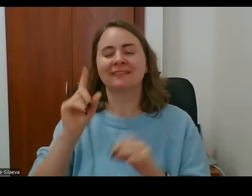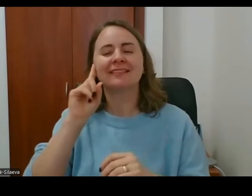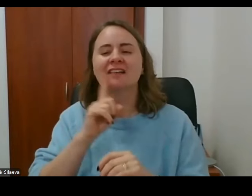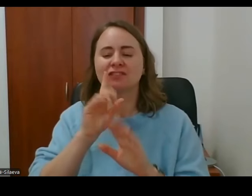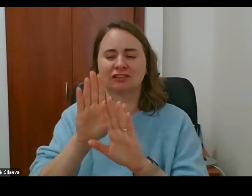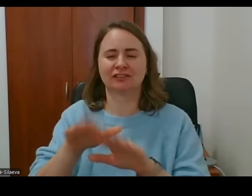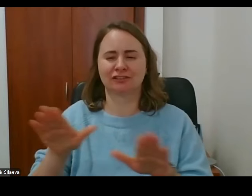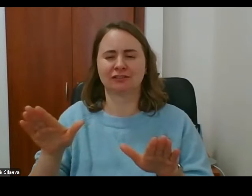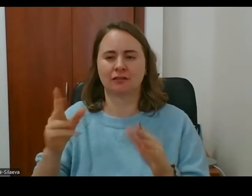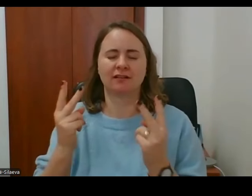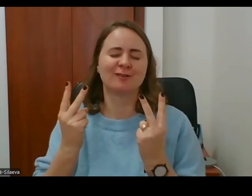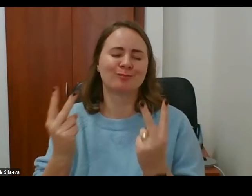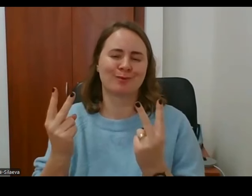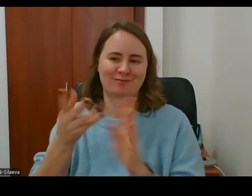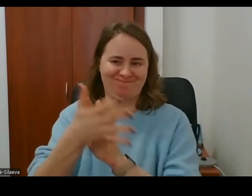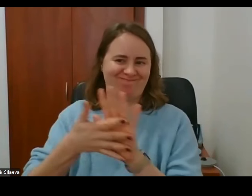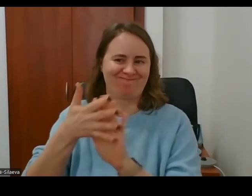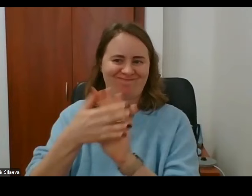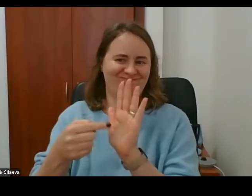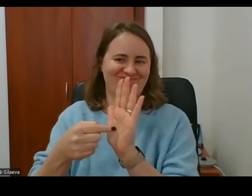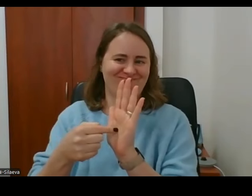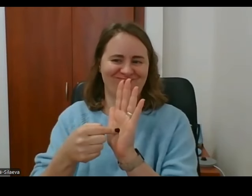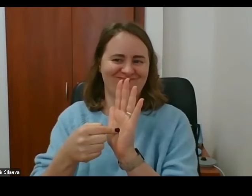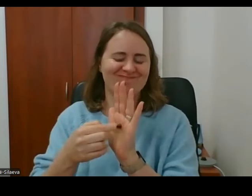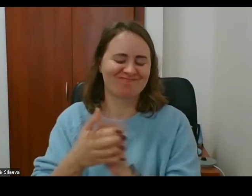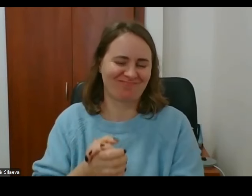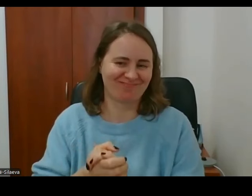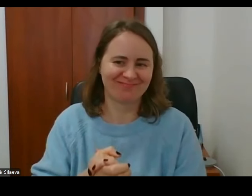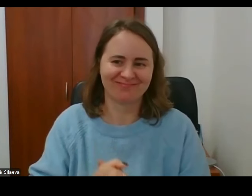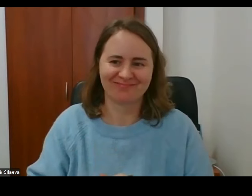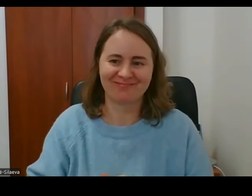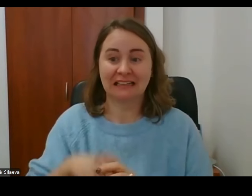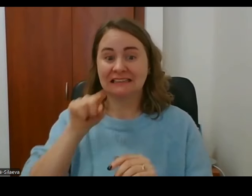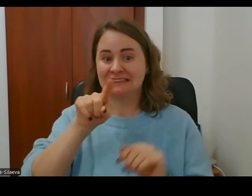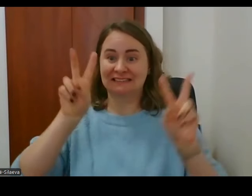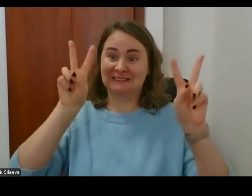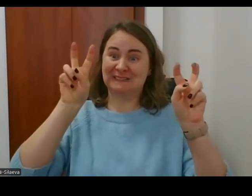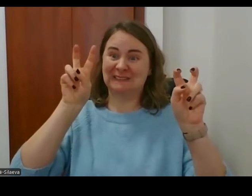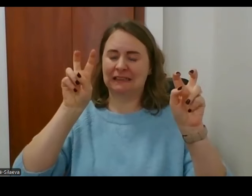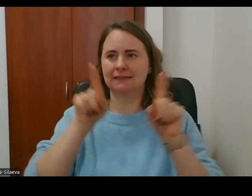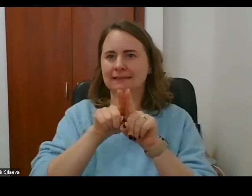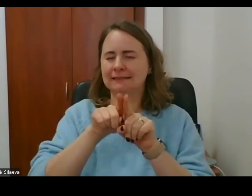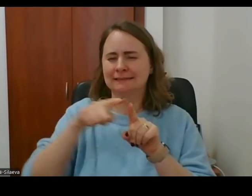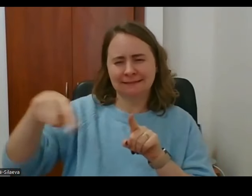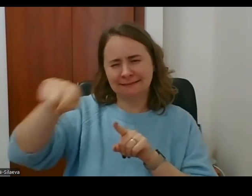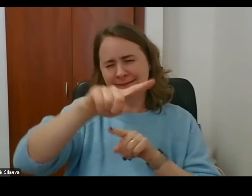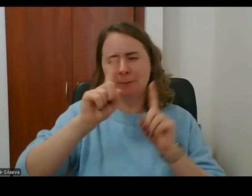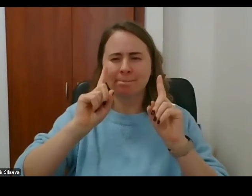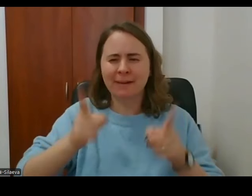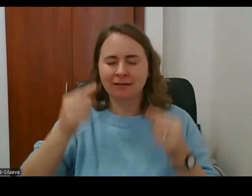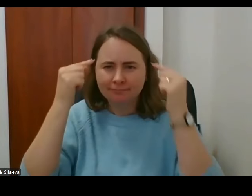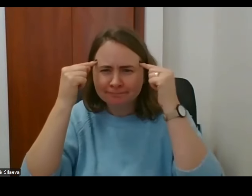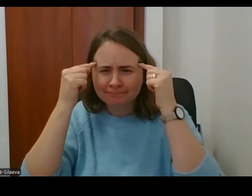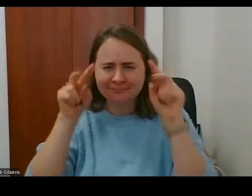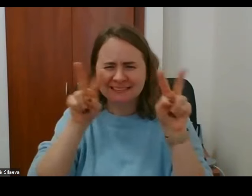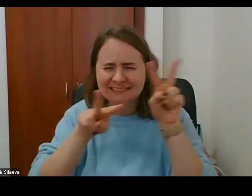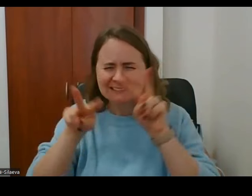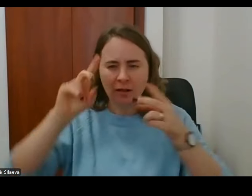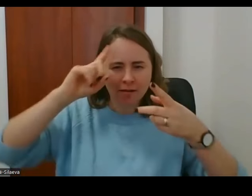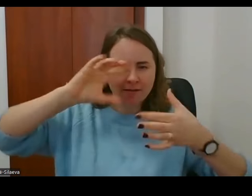to express themselves. Because for deaf children, it's very important sign language. So